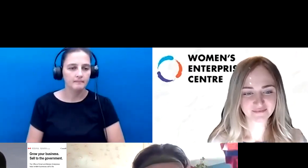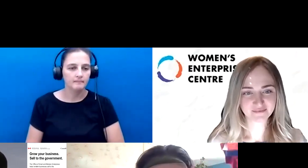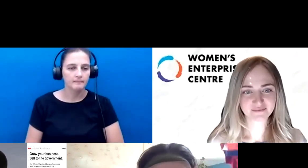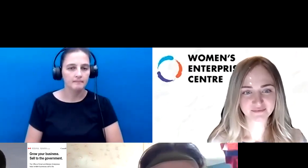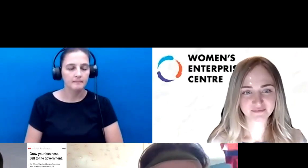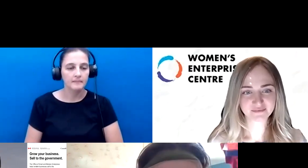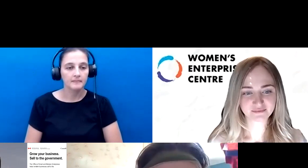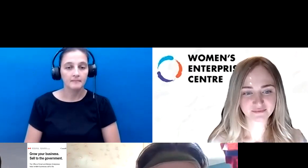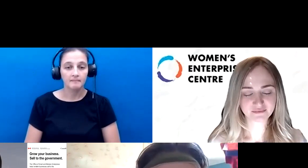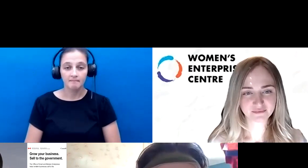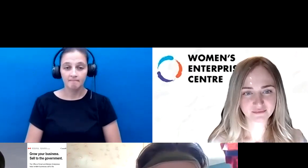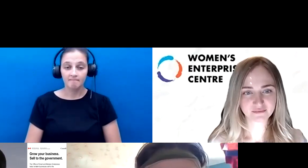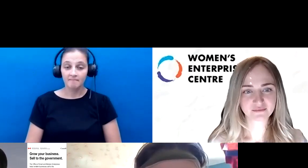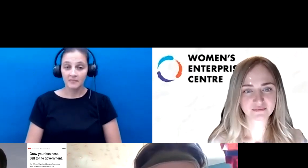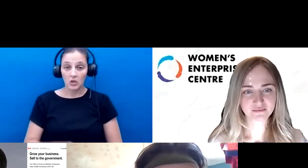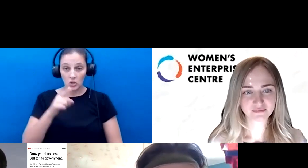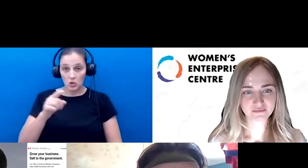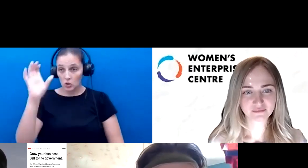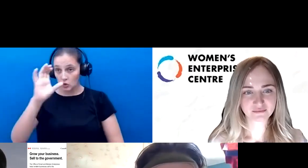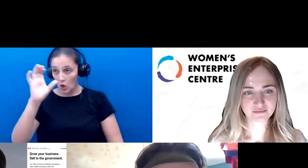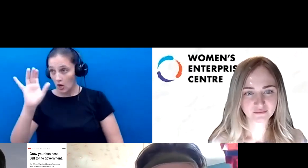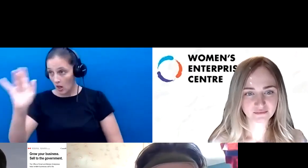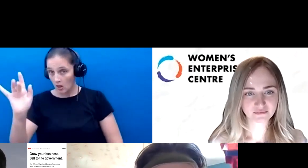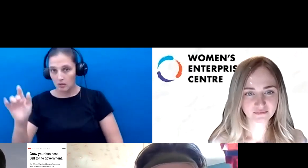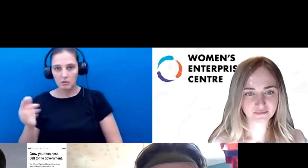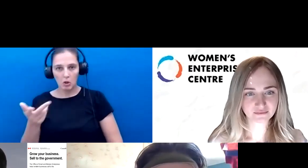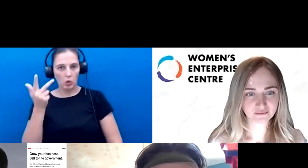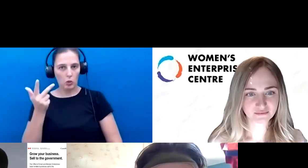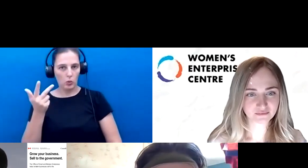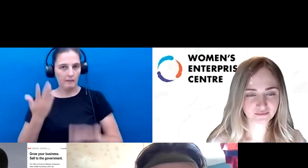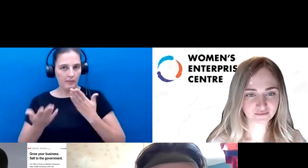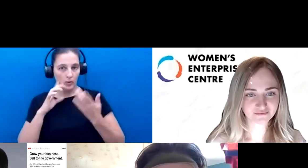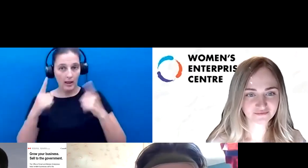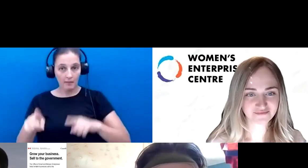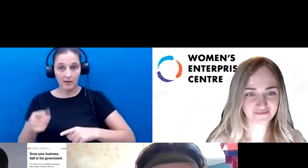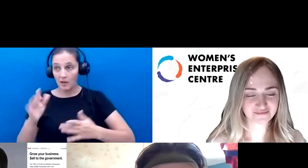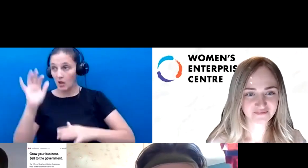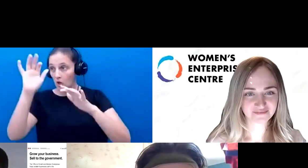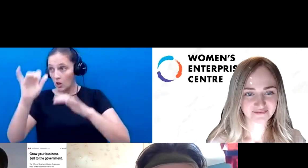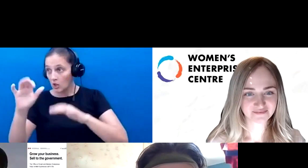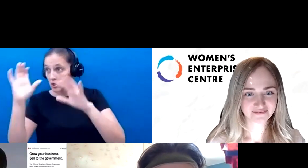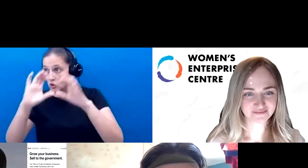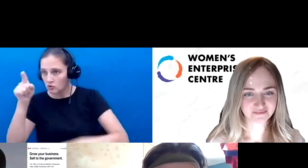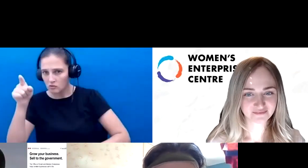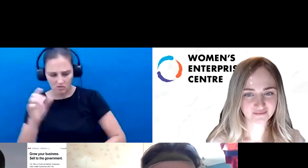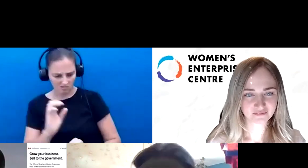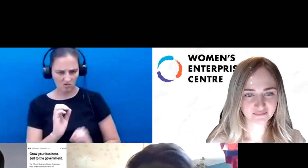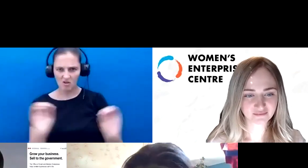There's going to be 3 things that might happen. So A, you might not find anything. You might get 0